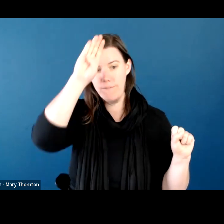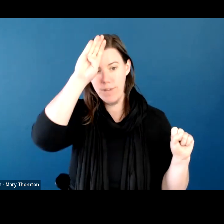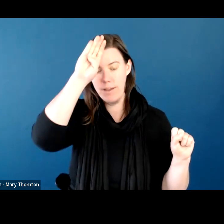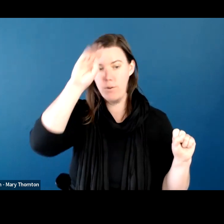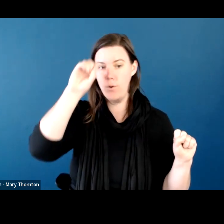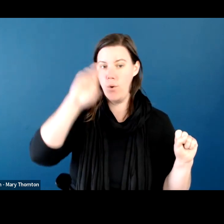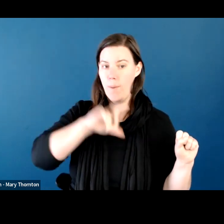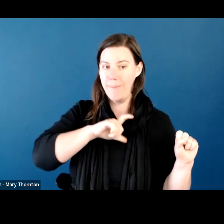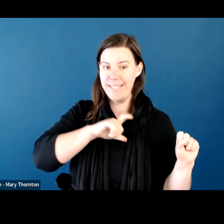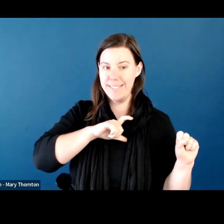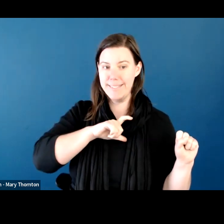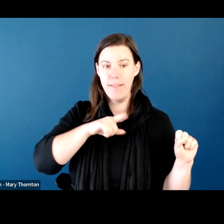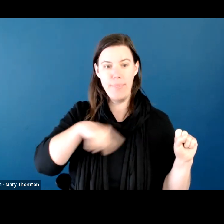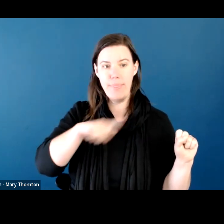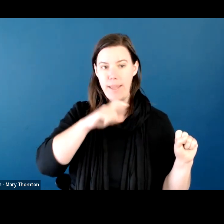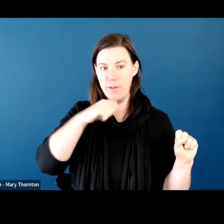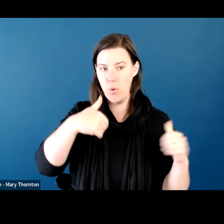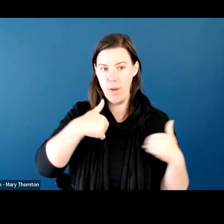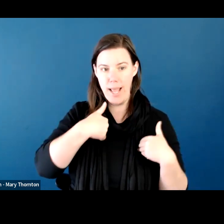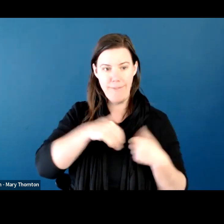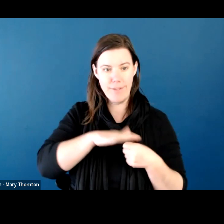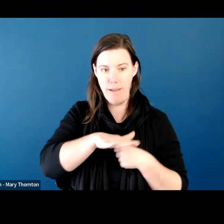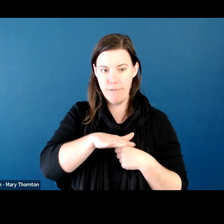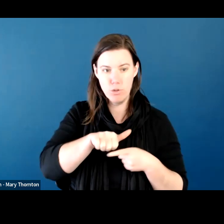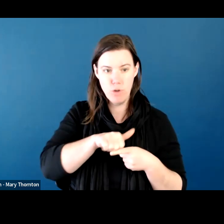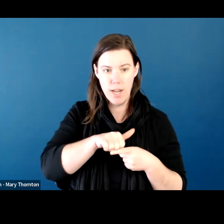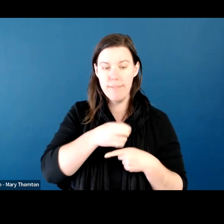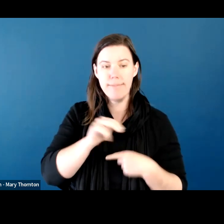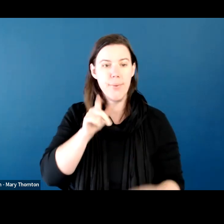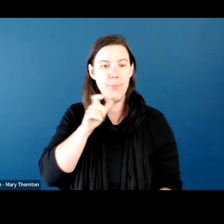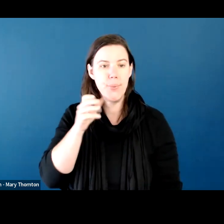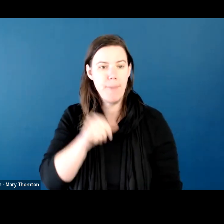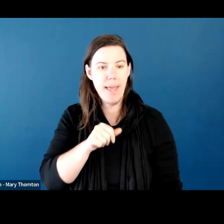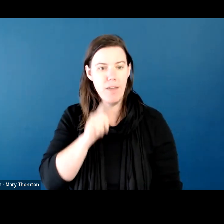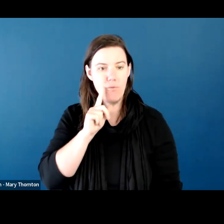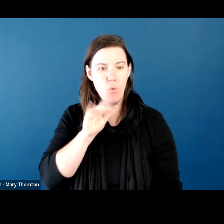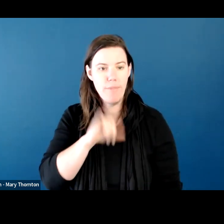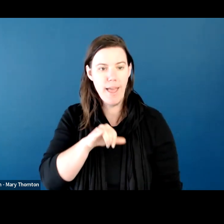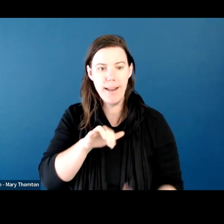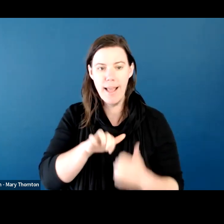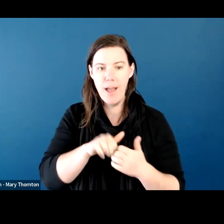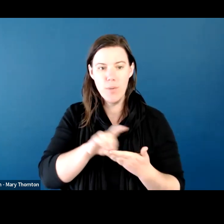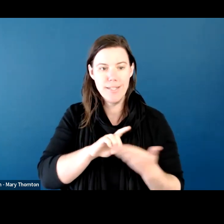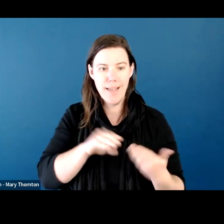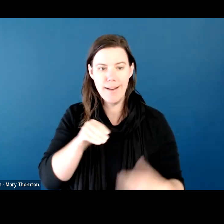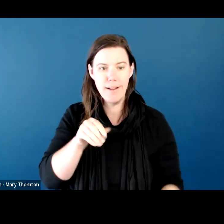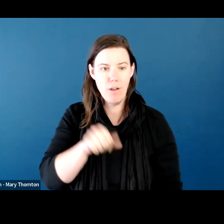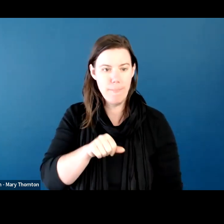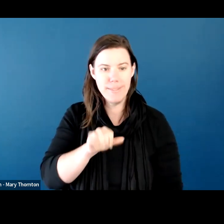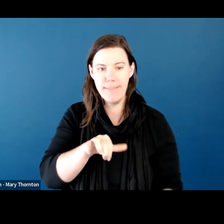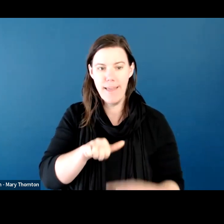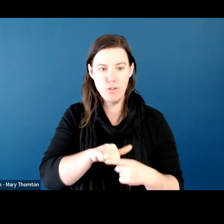who's going to pay, right? How will that be designed and compensated? So I really appreciate the training